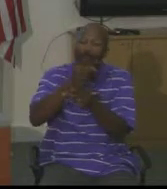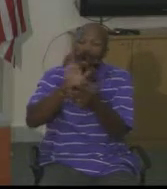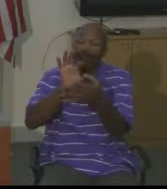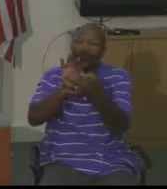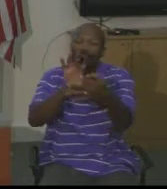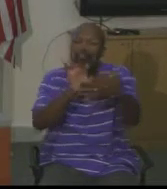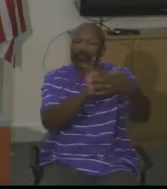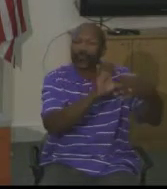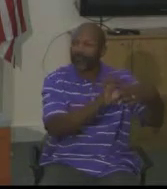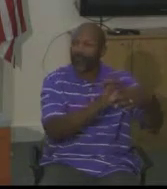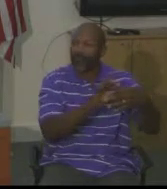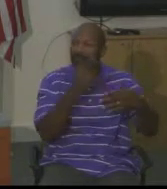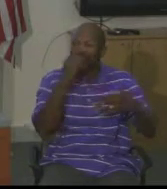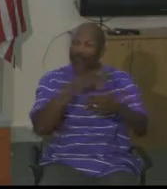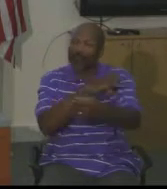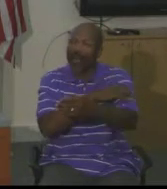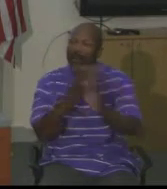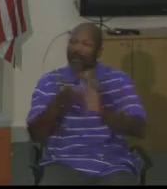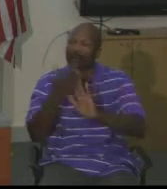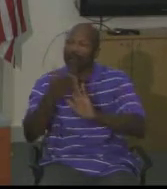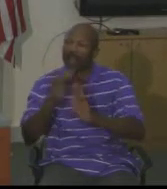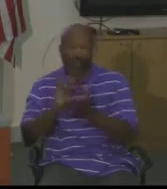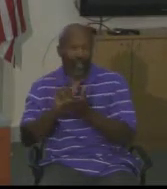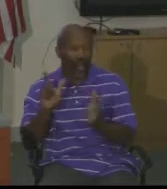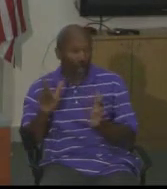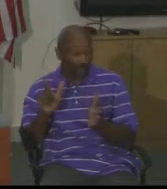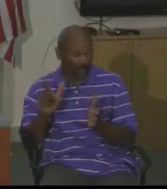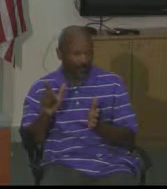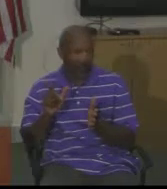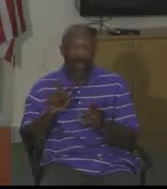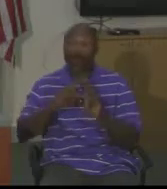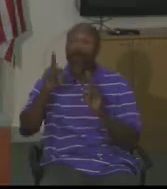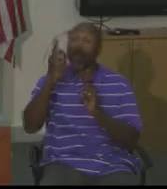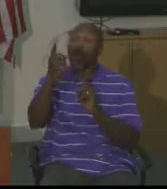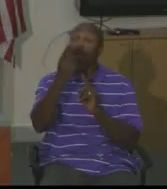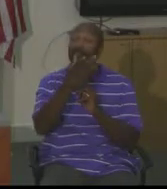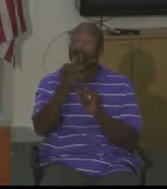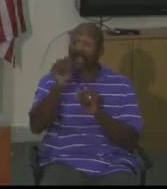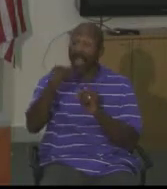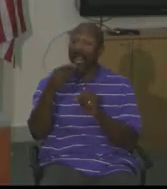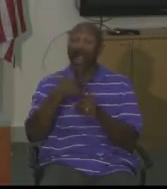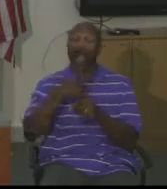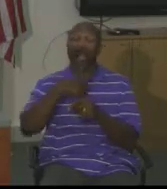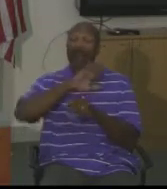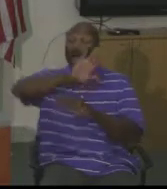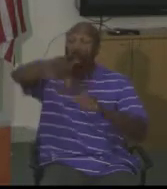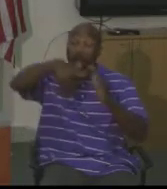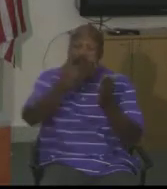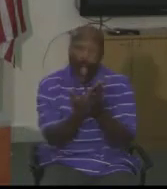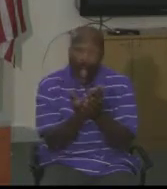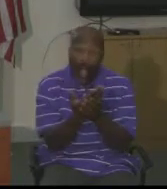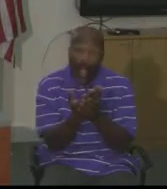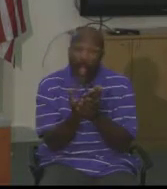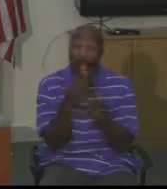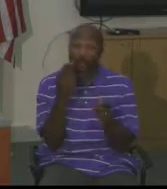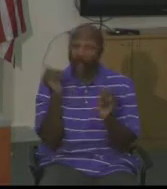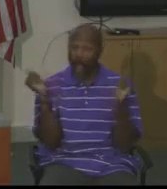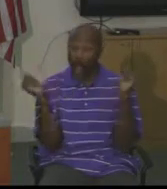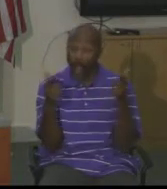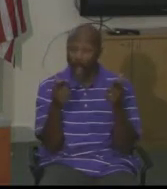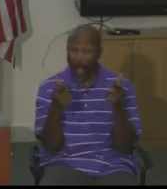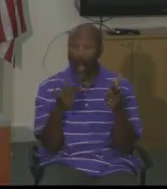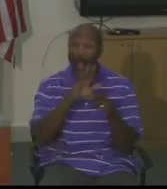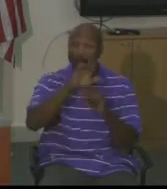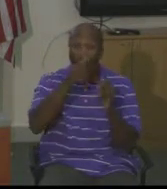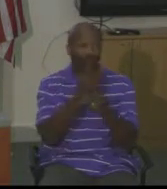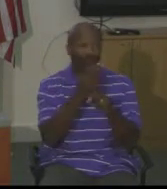power levels to allow you to have it. You could technically have a universal card where both notches